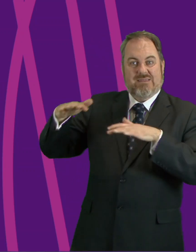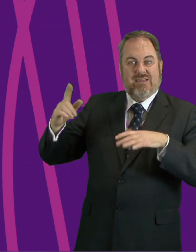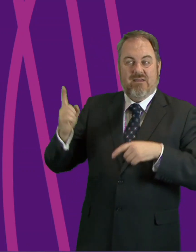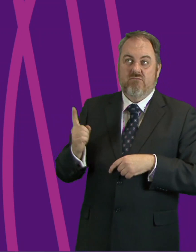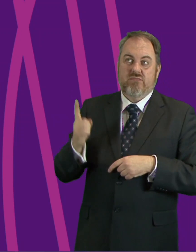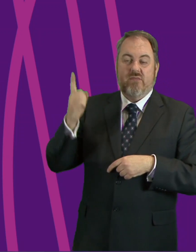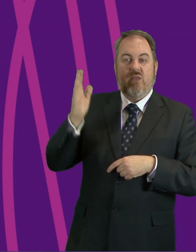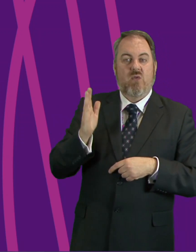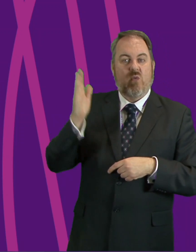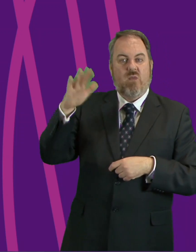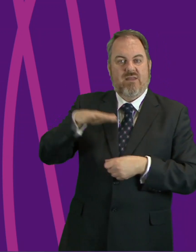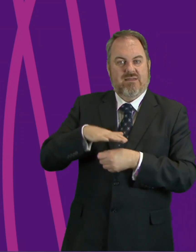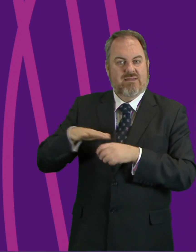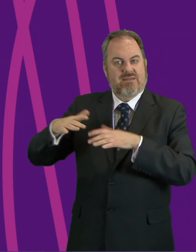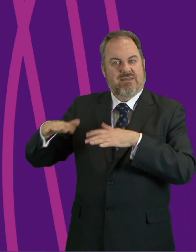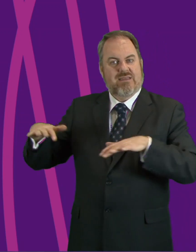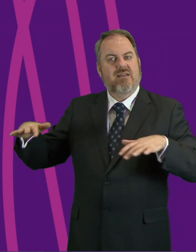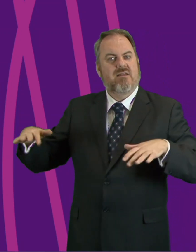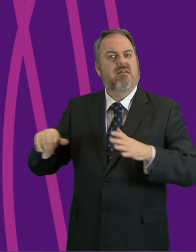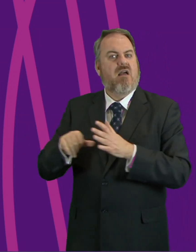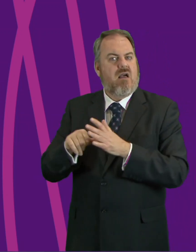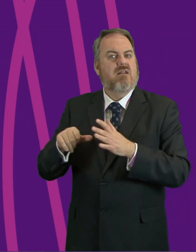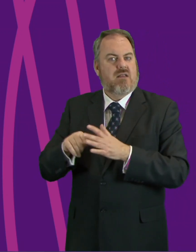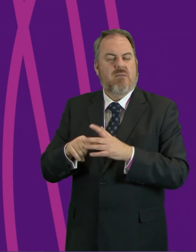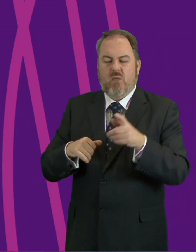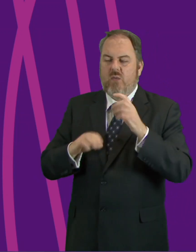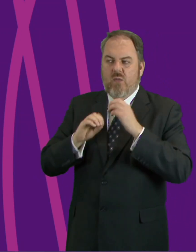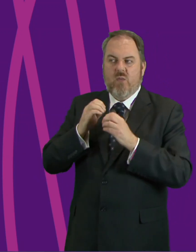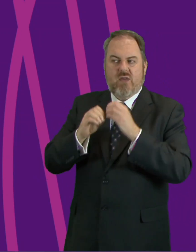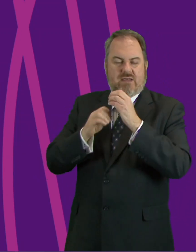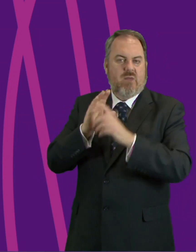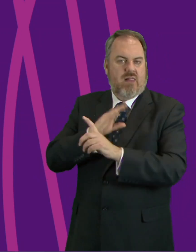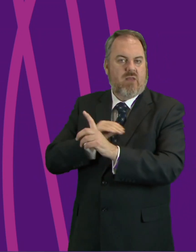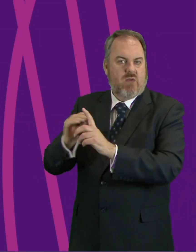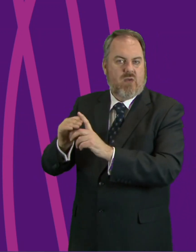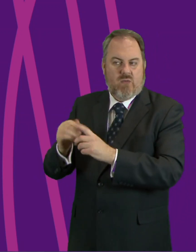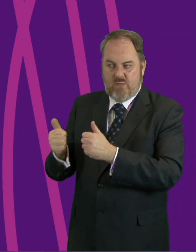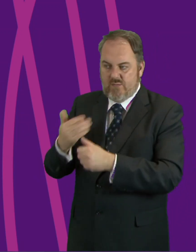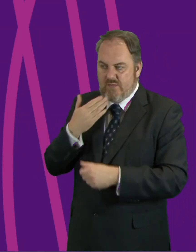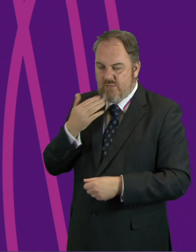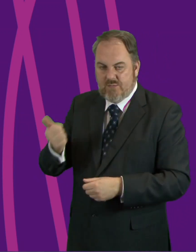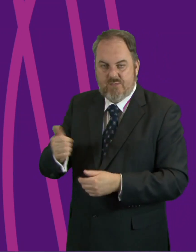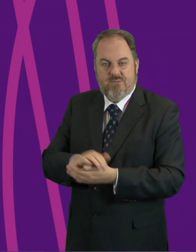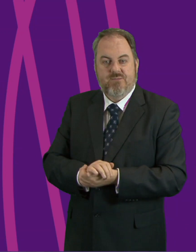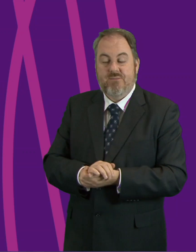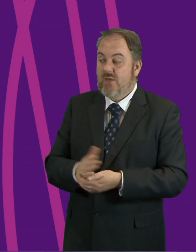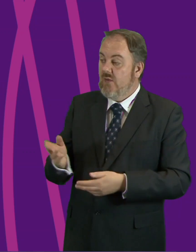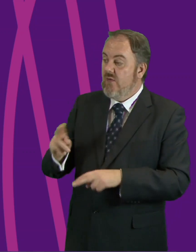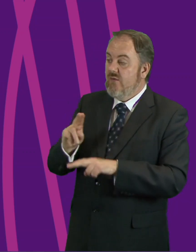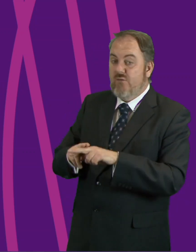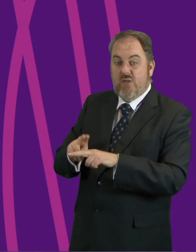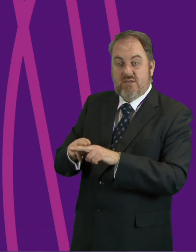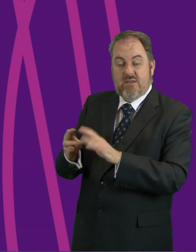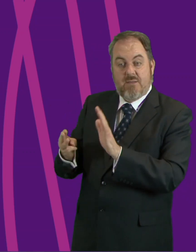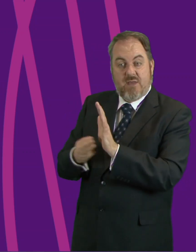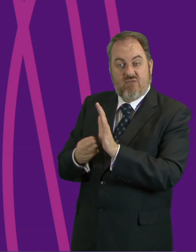are offshore, and the Health Secretary will come back to the member in due course. Fulton McGregor, to be followed by Monica